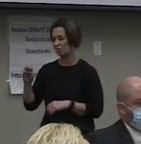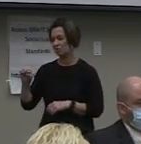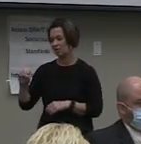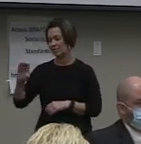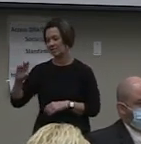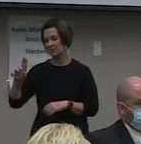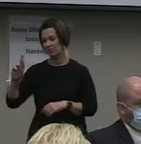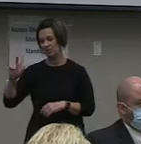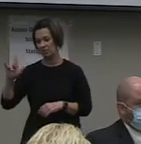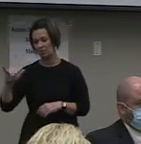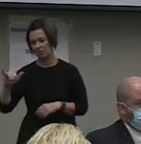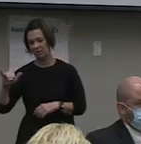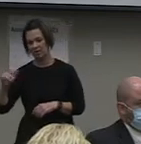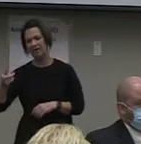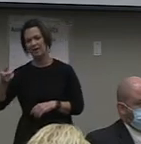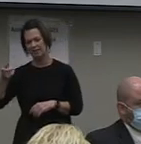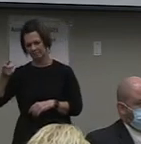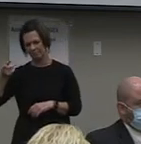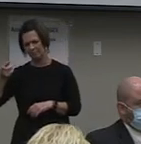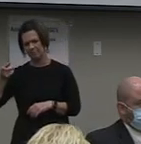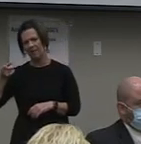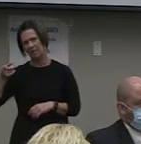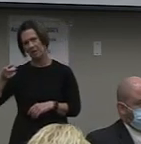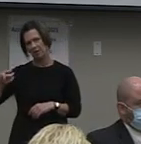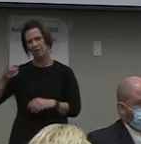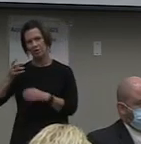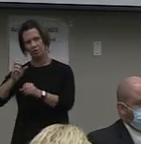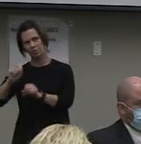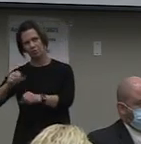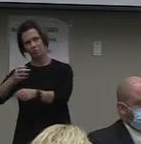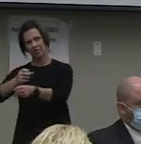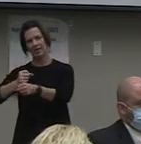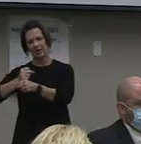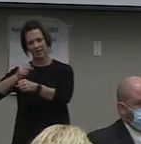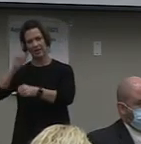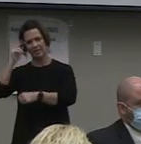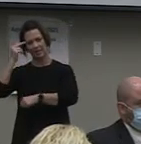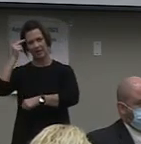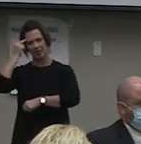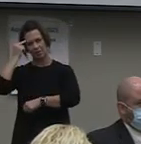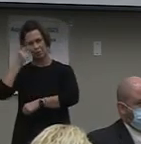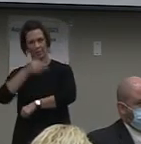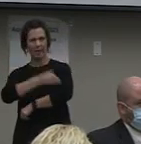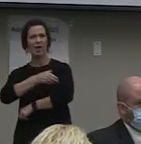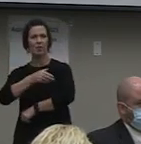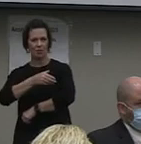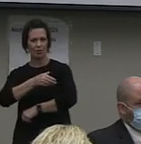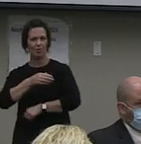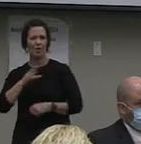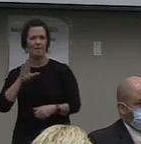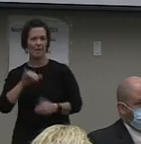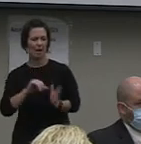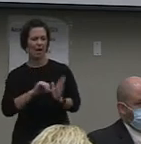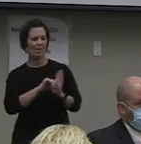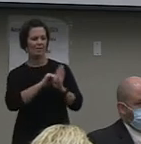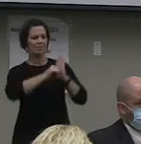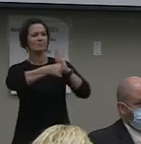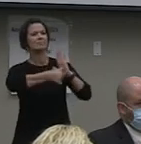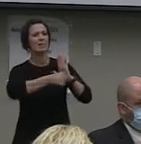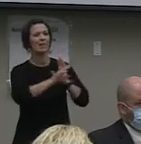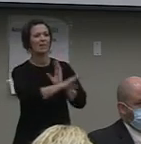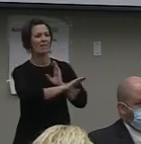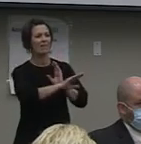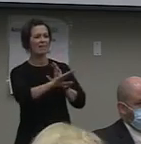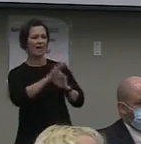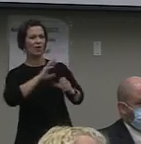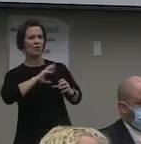could make political hay and gain political power by emphasizing those grievances.